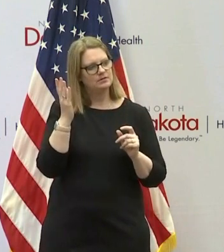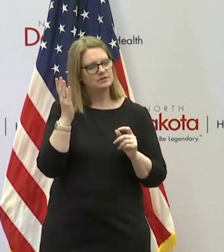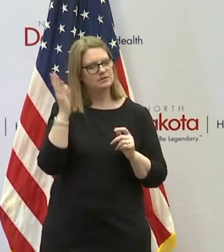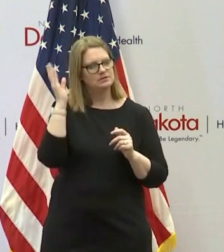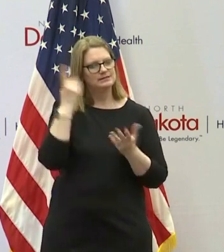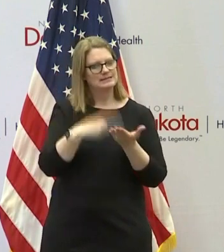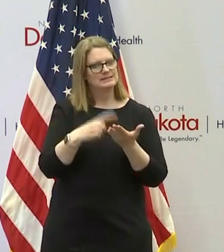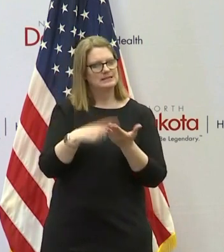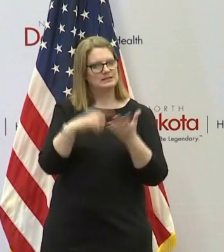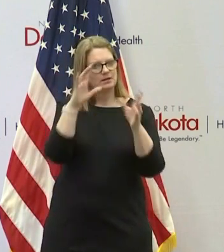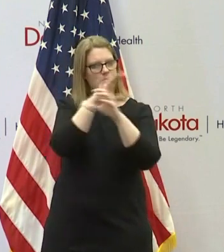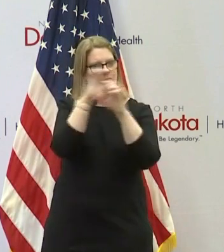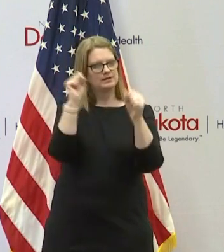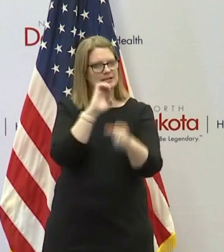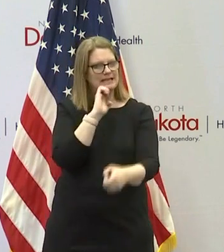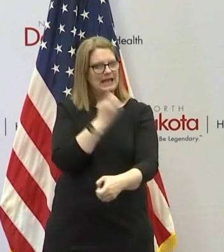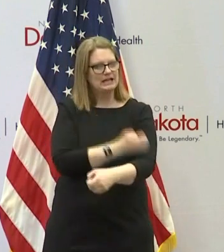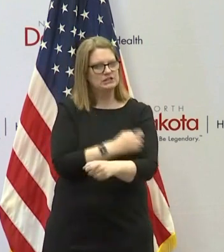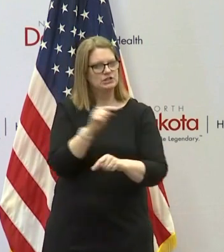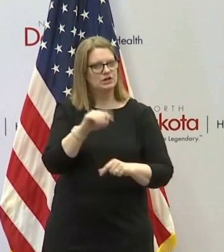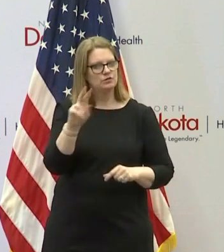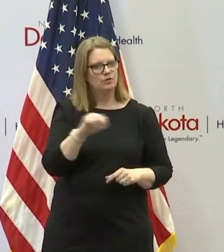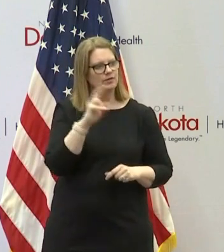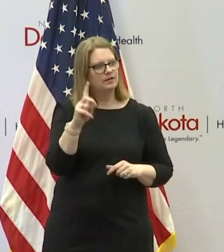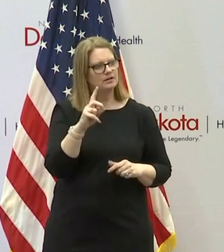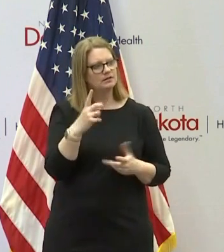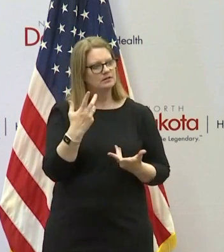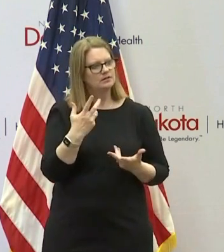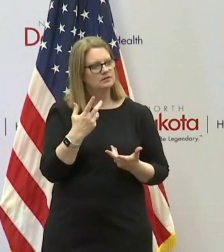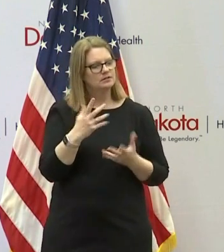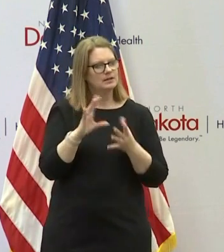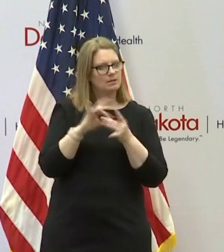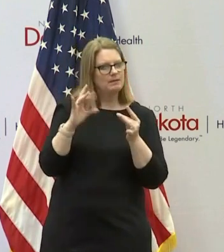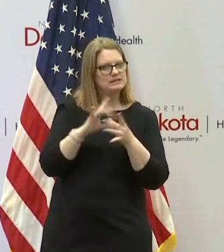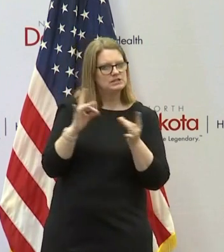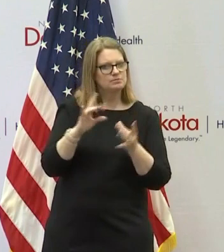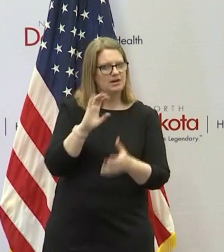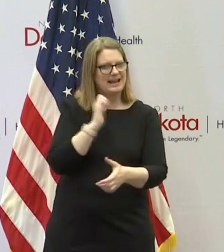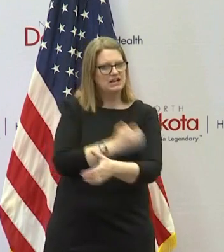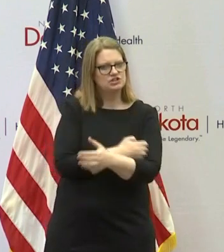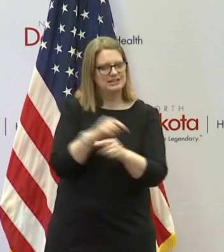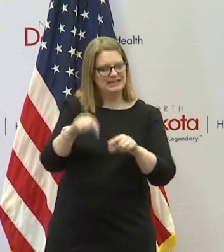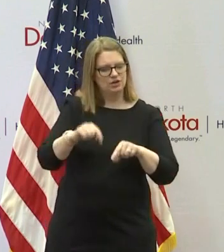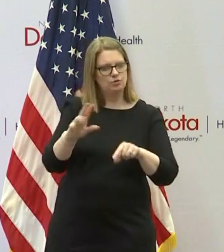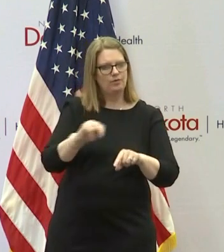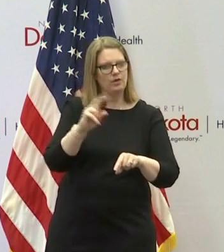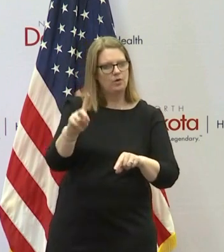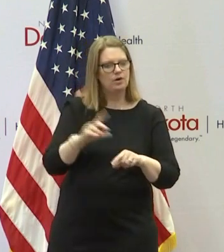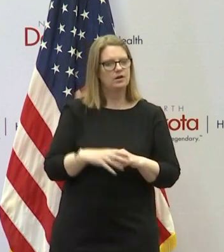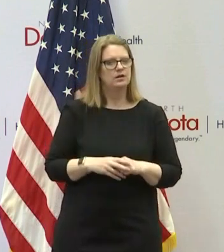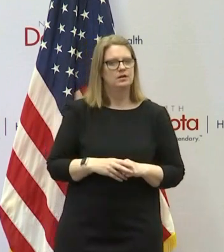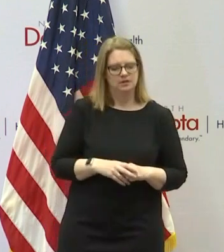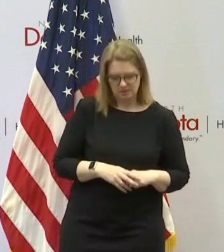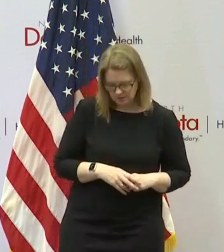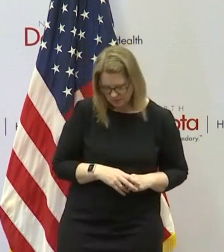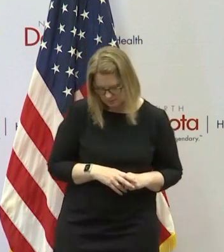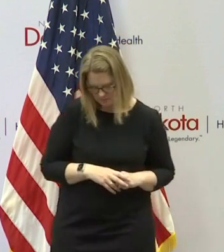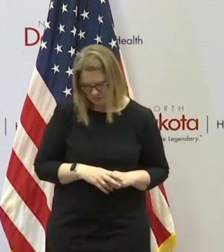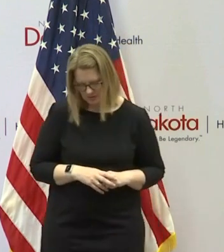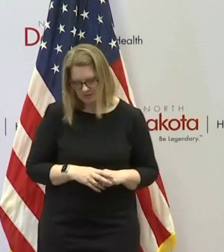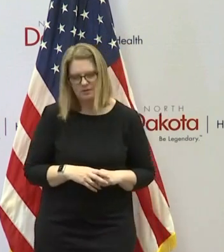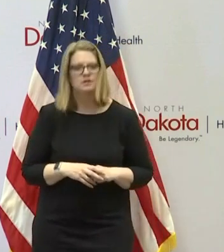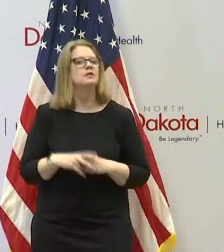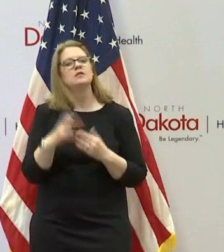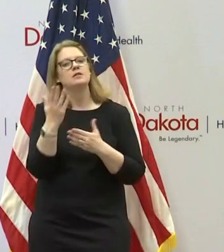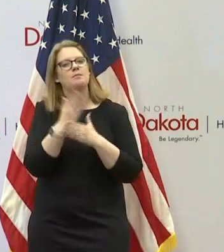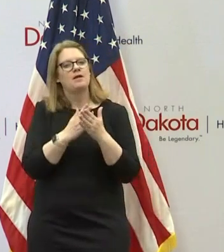the president about was energy in North Dakota. Can you just talk about what your message was? Well, as I think on the recorded part,